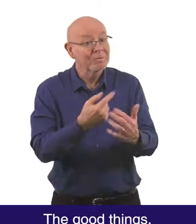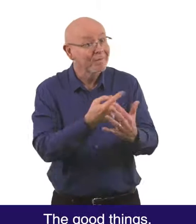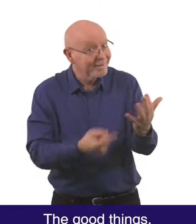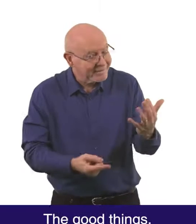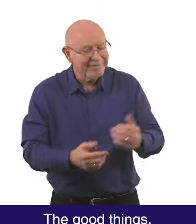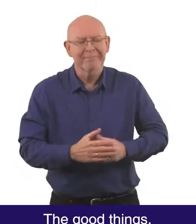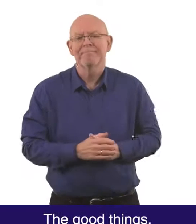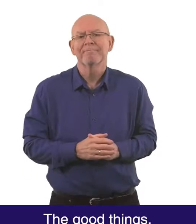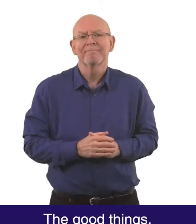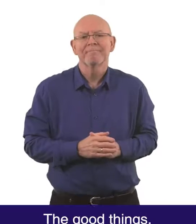The good things.